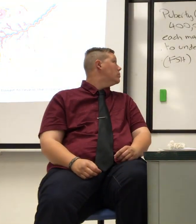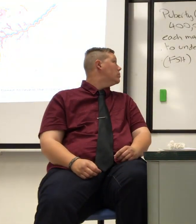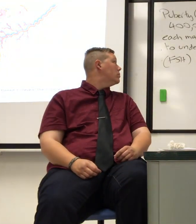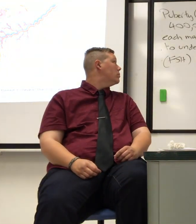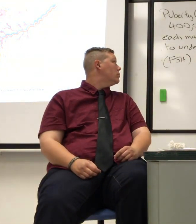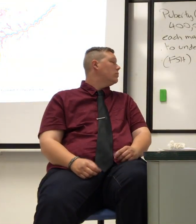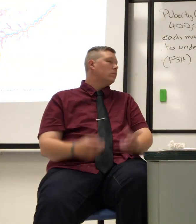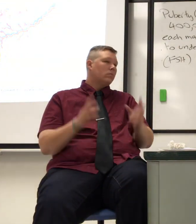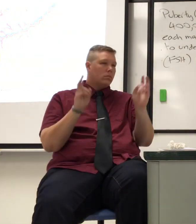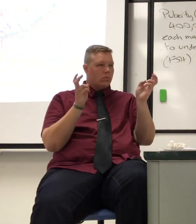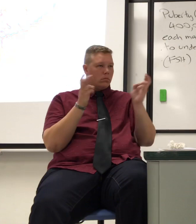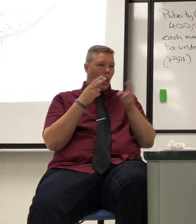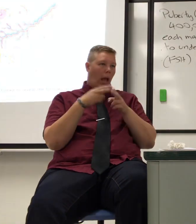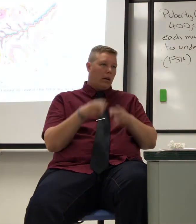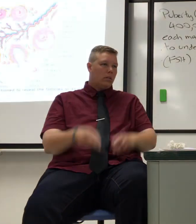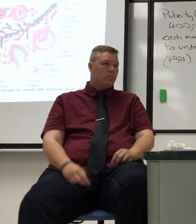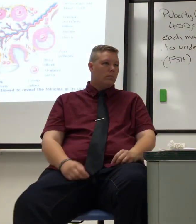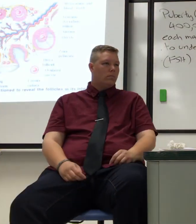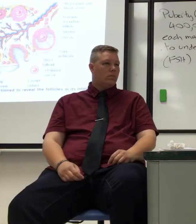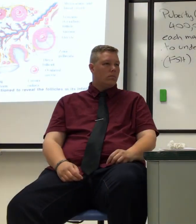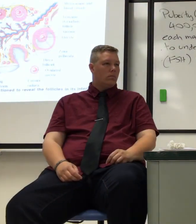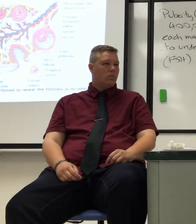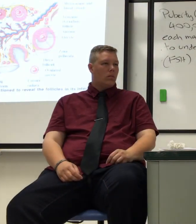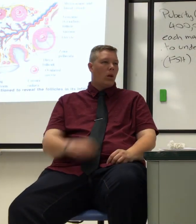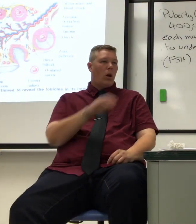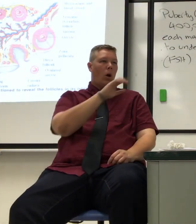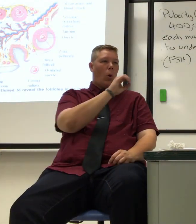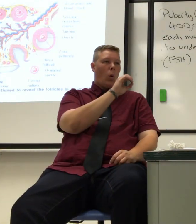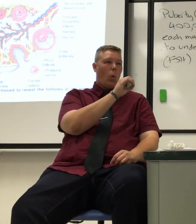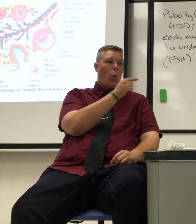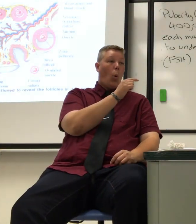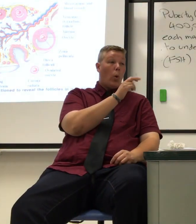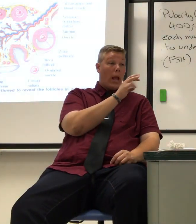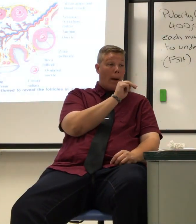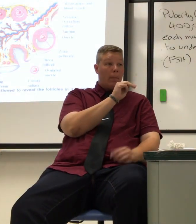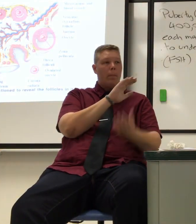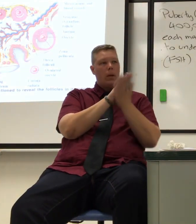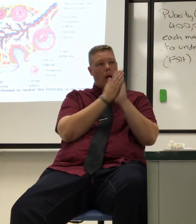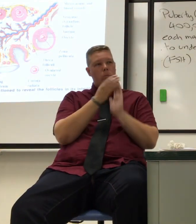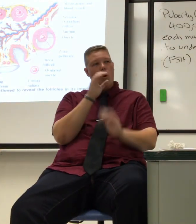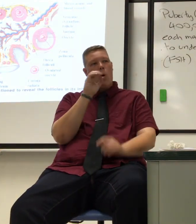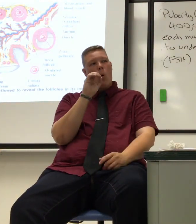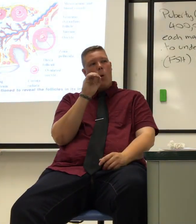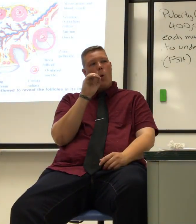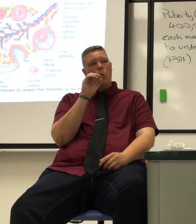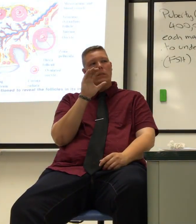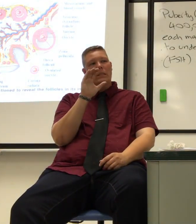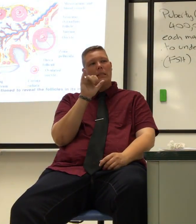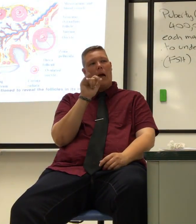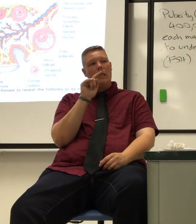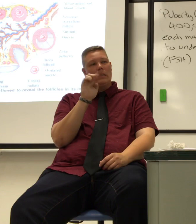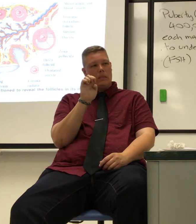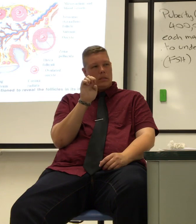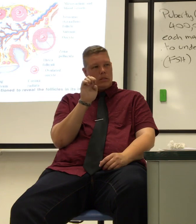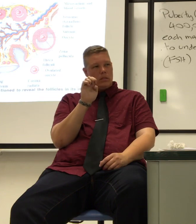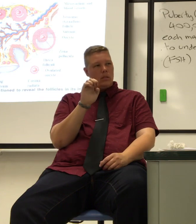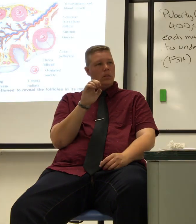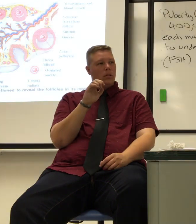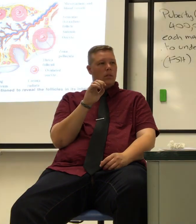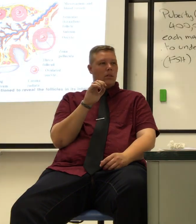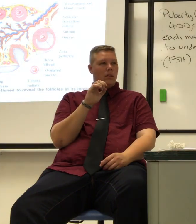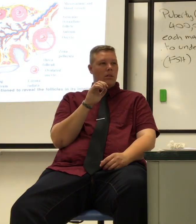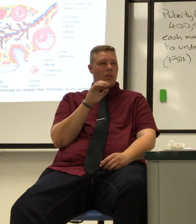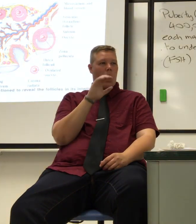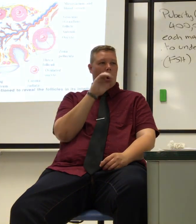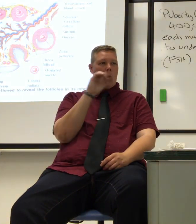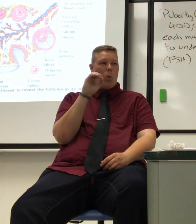Egg is the lay term. From oogonium, once you start to get the follicle development, call them oocytes. One of my favorite words, like